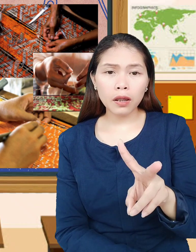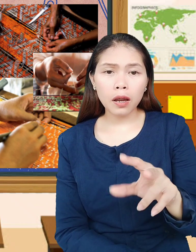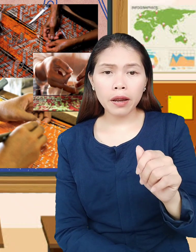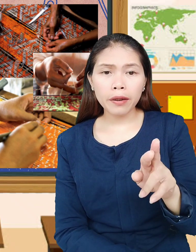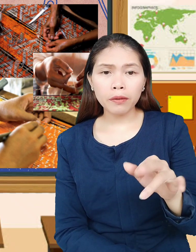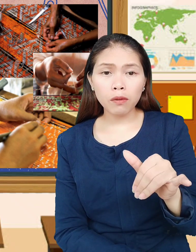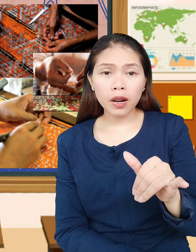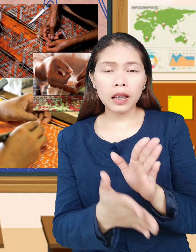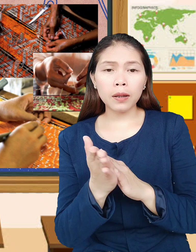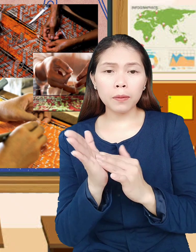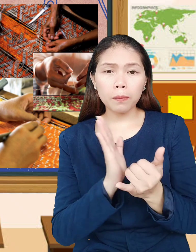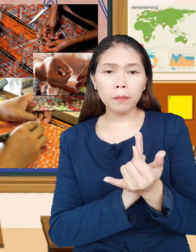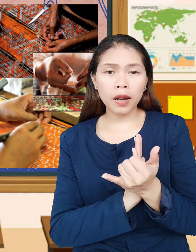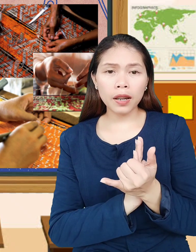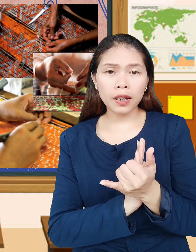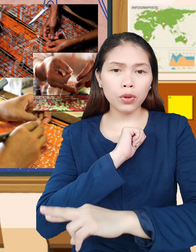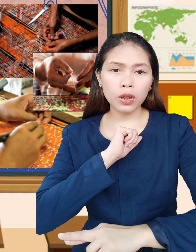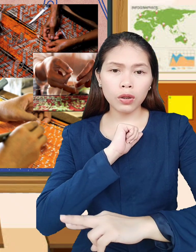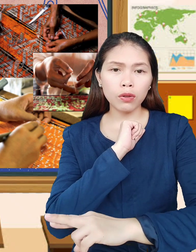and vary by region.